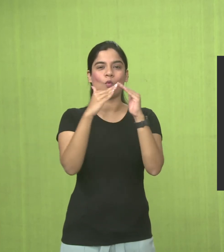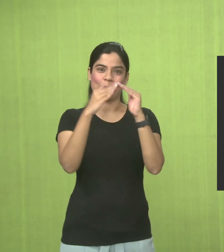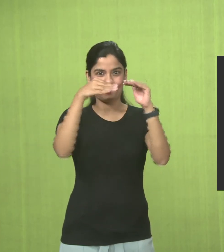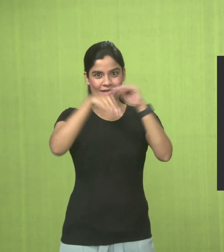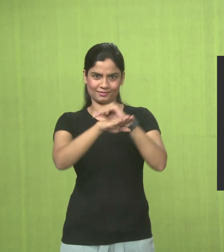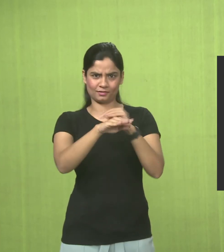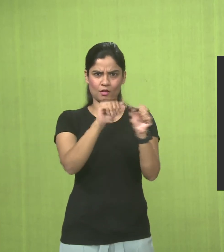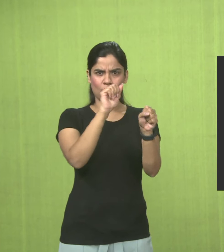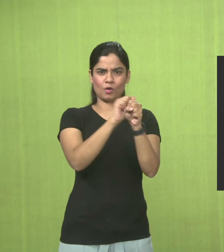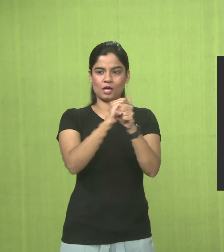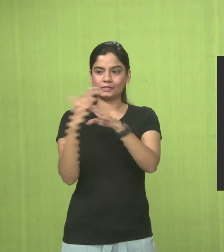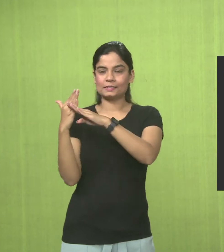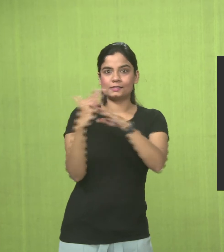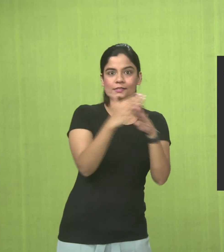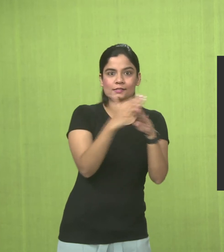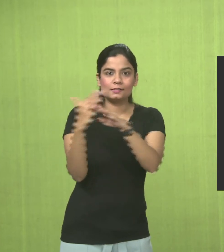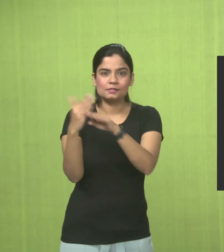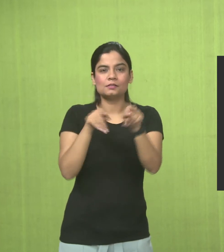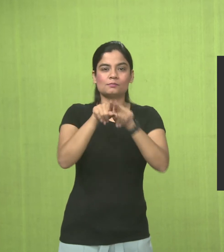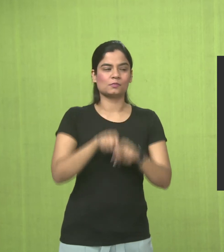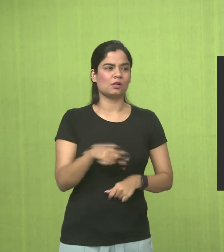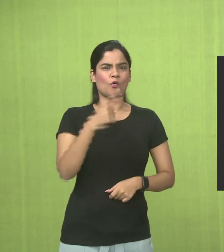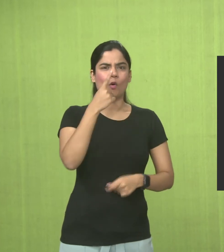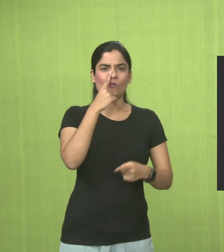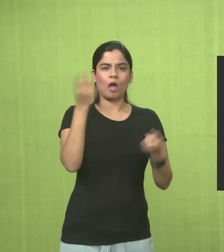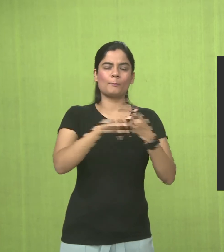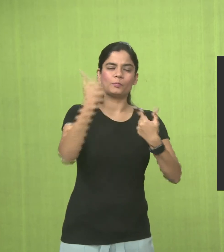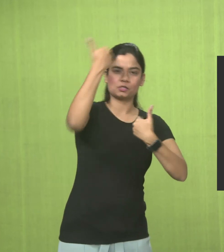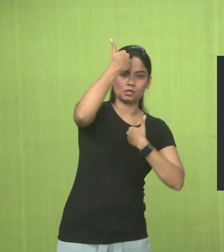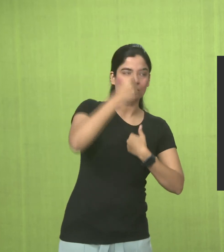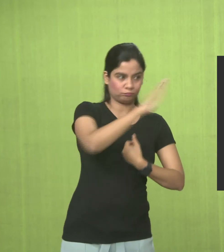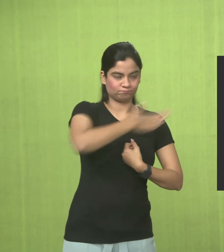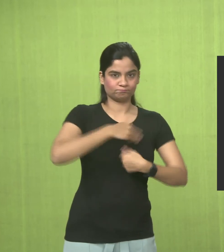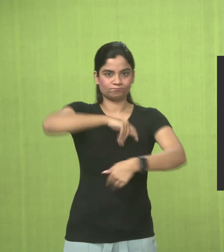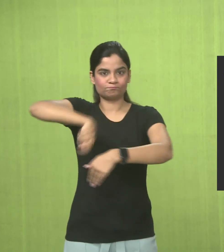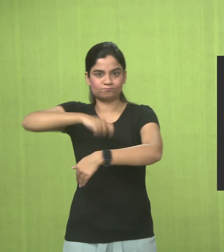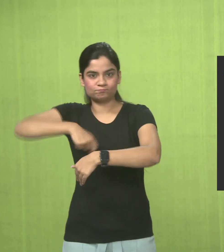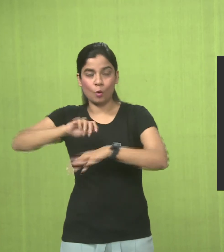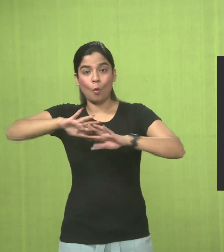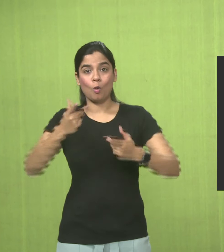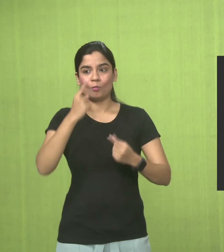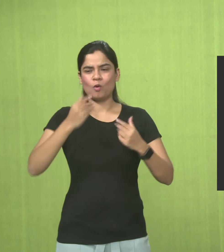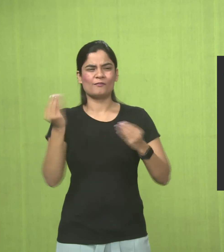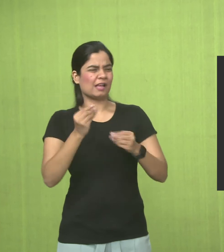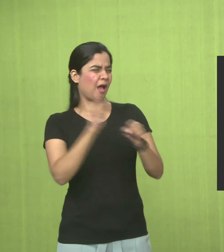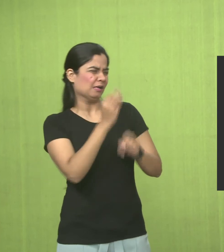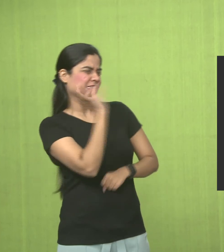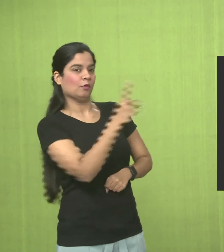Both have to share household responsibilities and tasks. For example, if a woman of the house is not